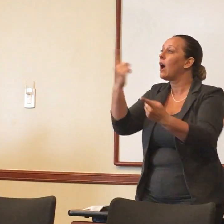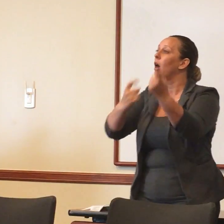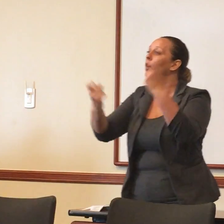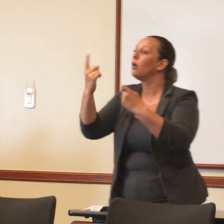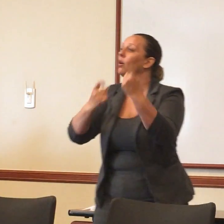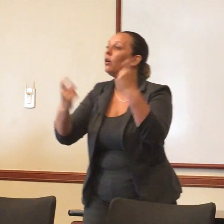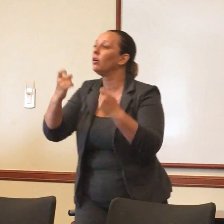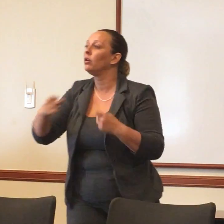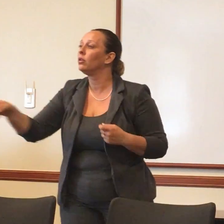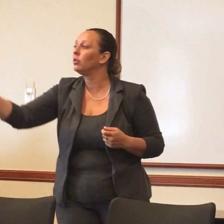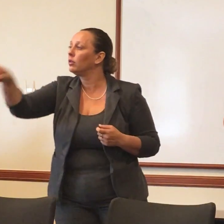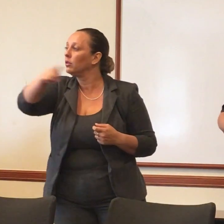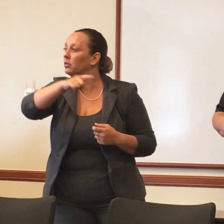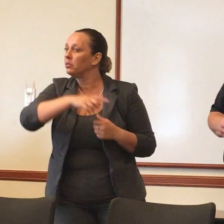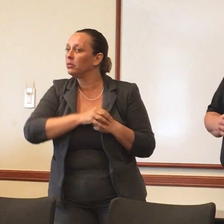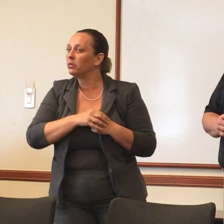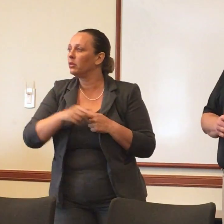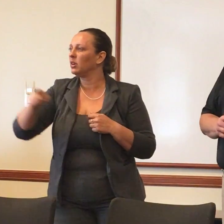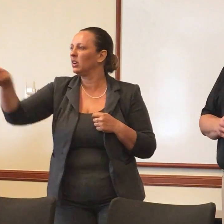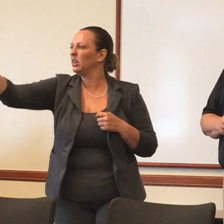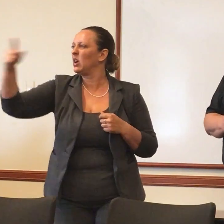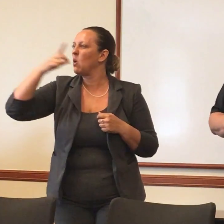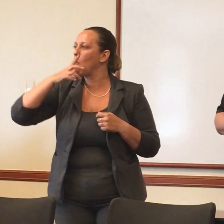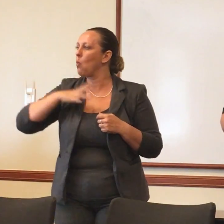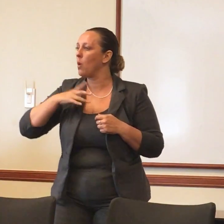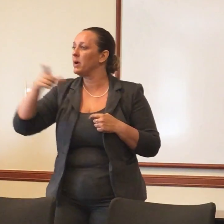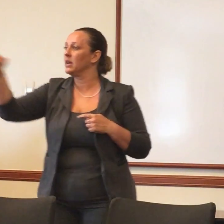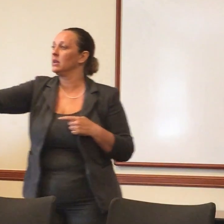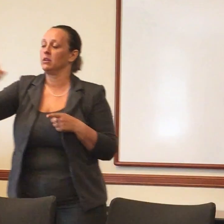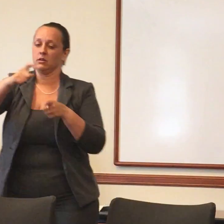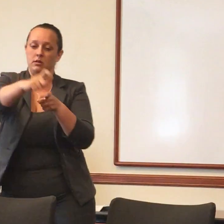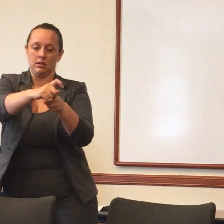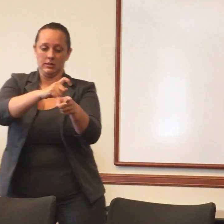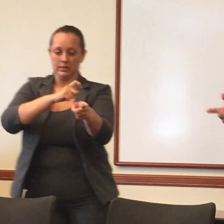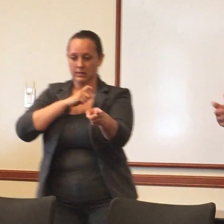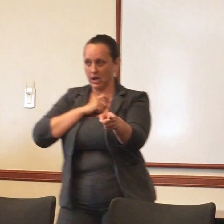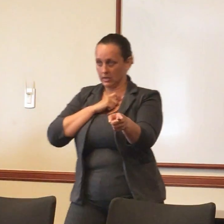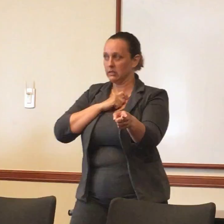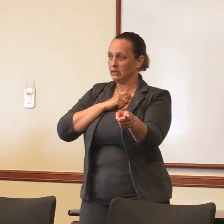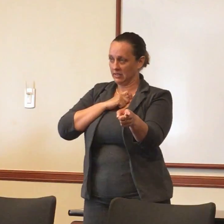Do you respond back when you receive a text? Yes.